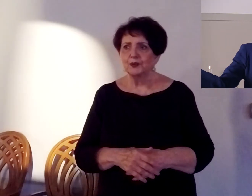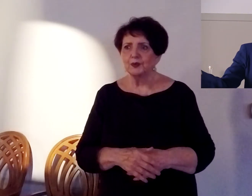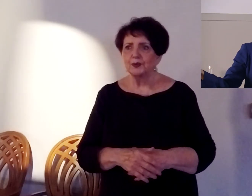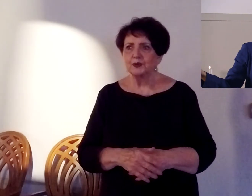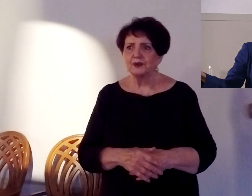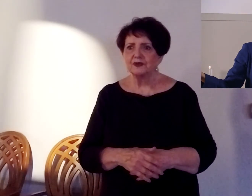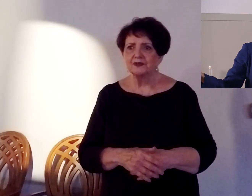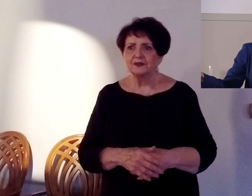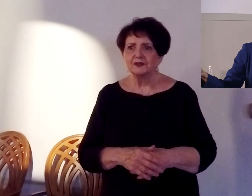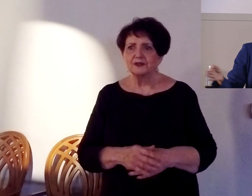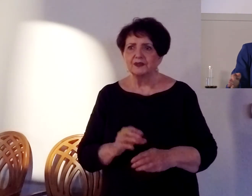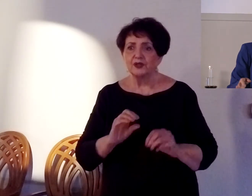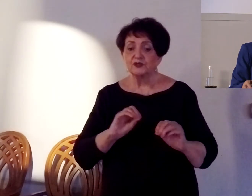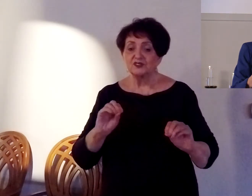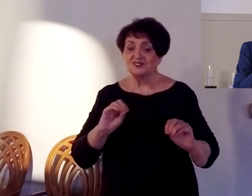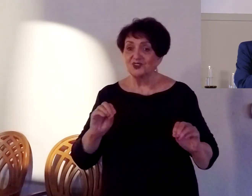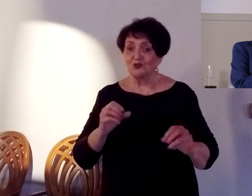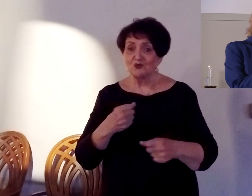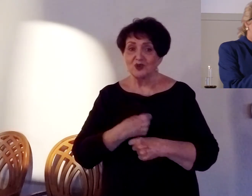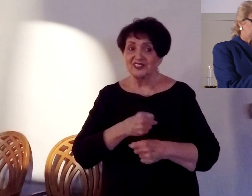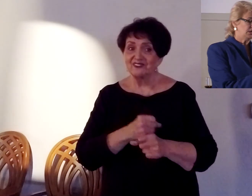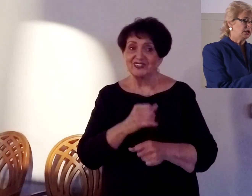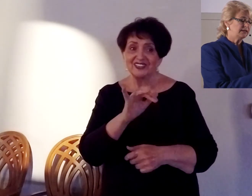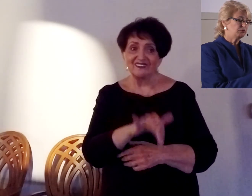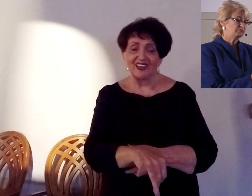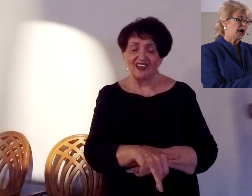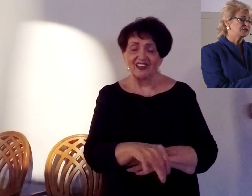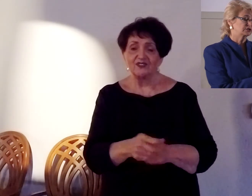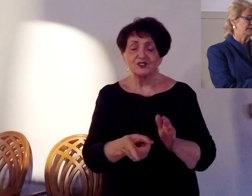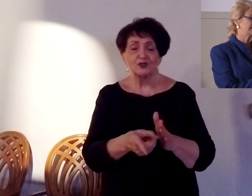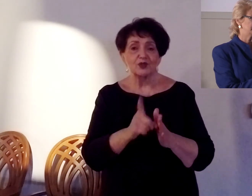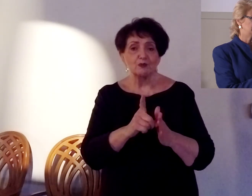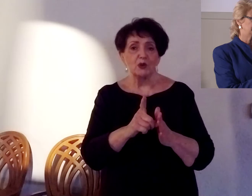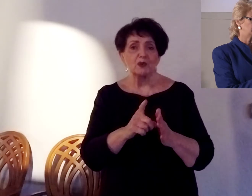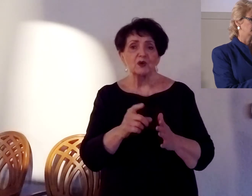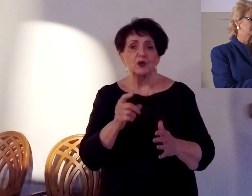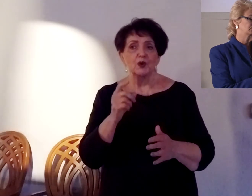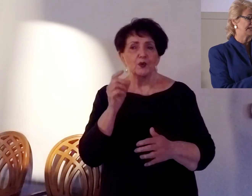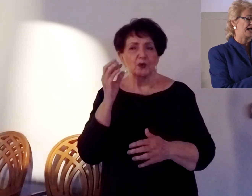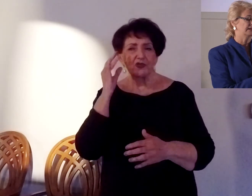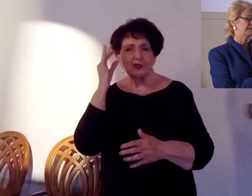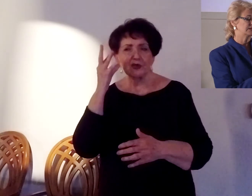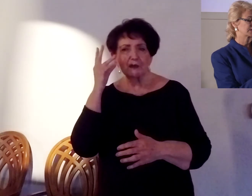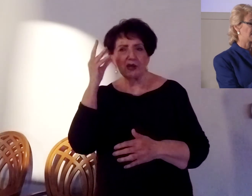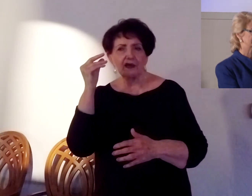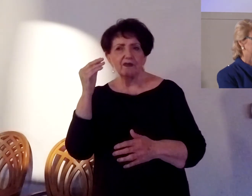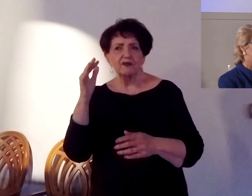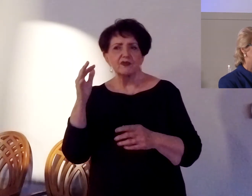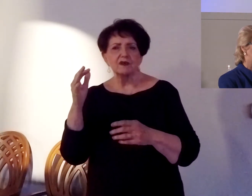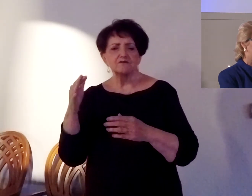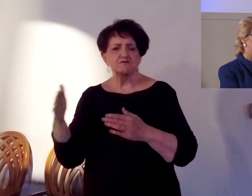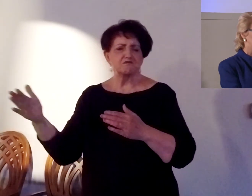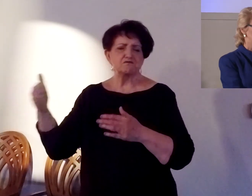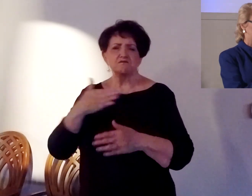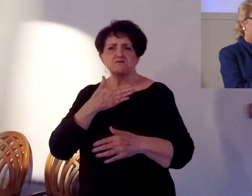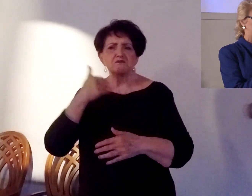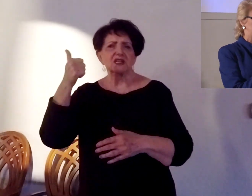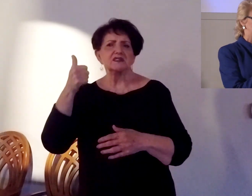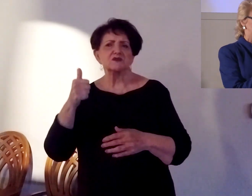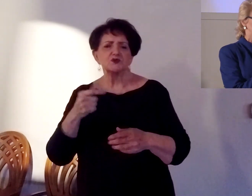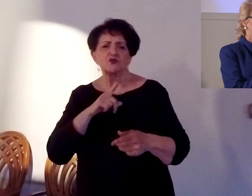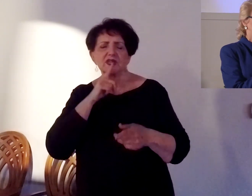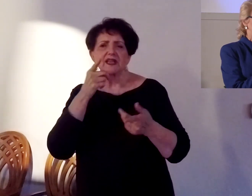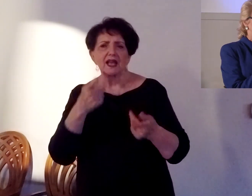There's no creativity in that. So the moment that we postulate this infinite ultimate reality that is constantly forever